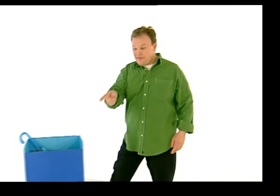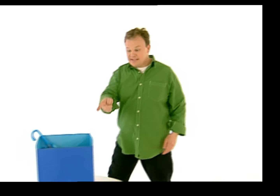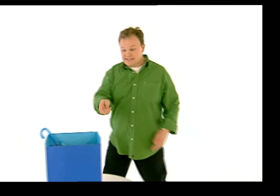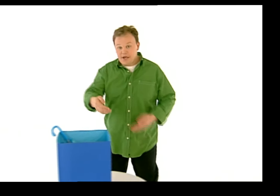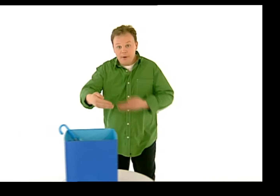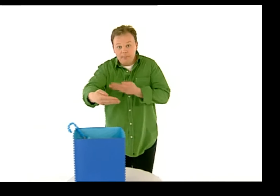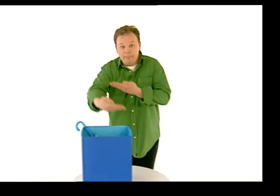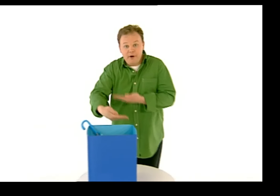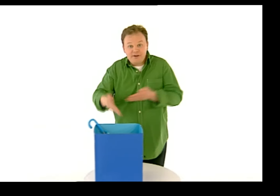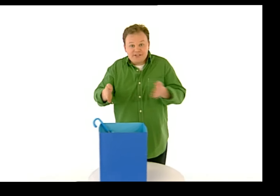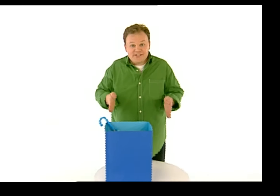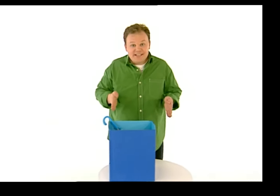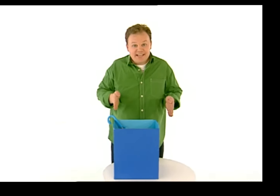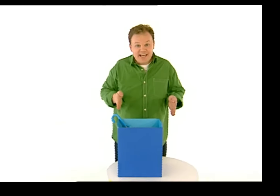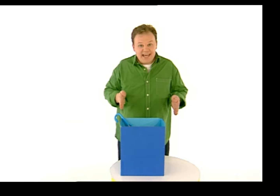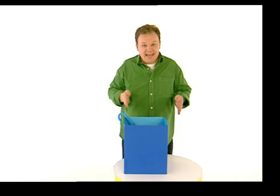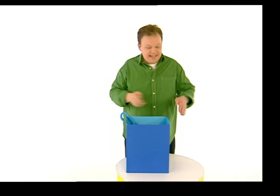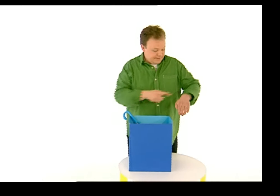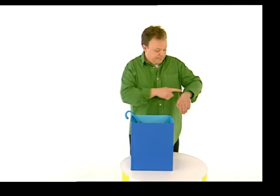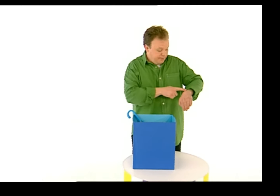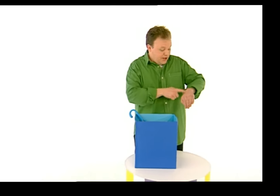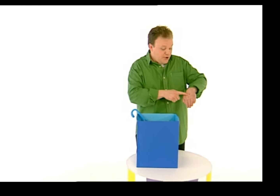This box is blue.